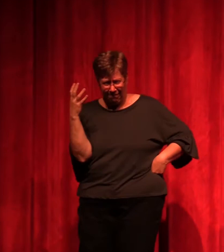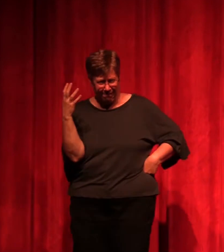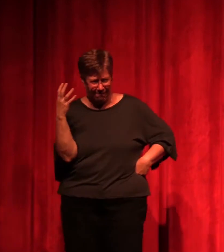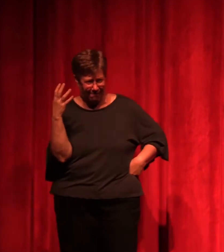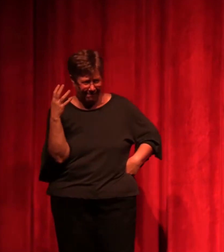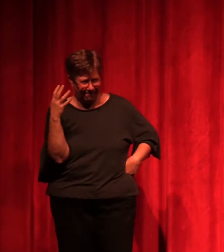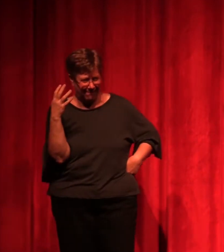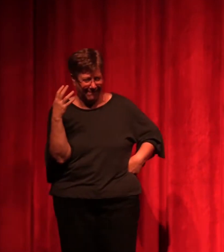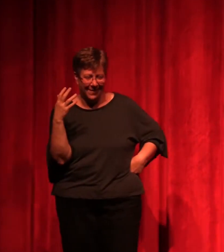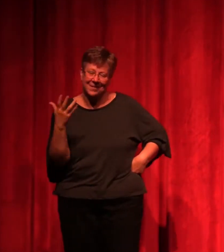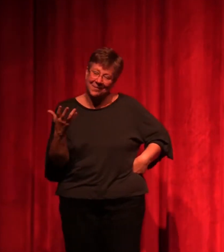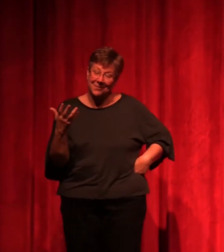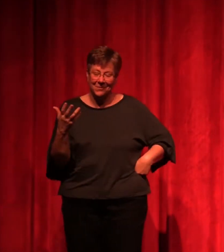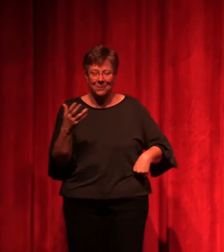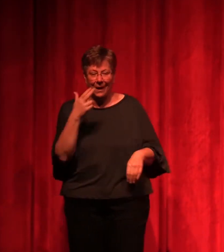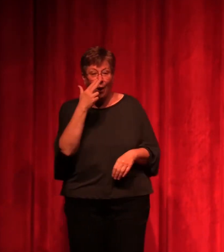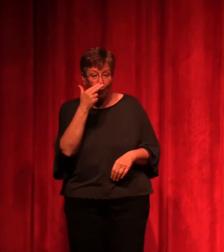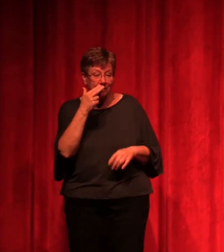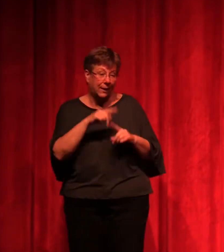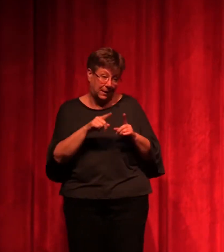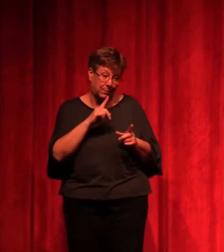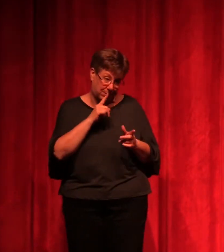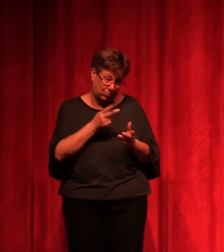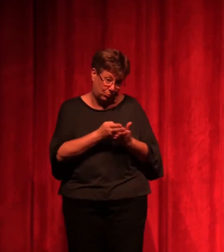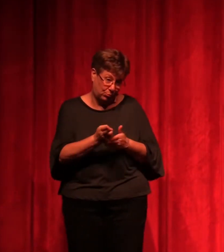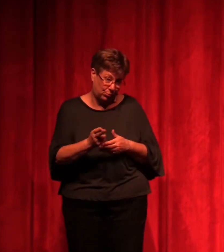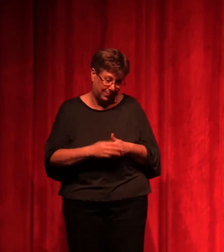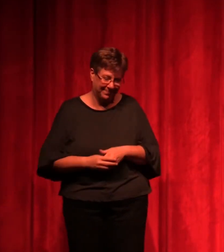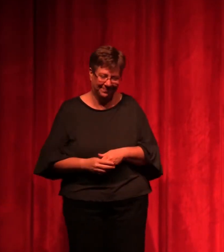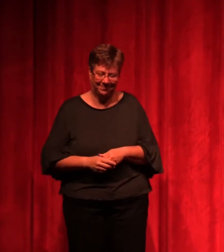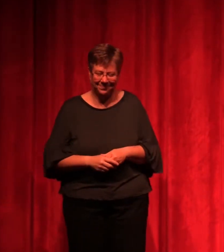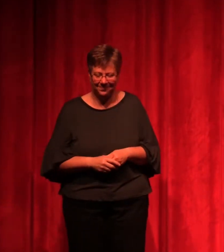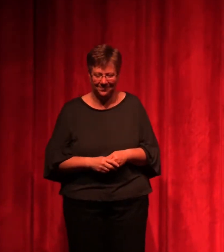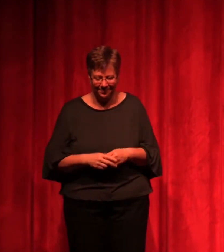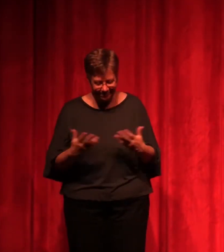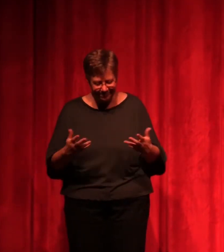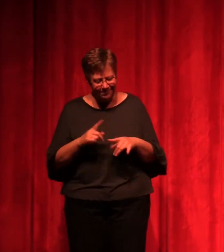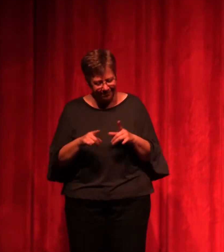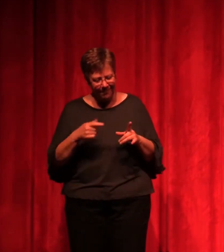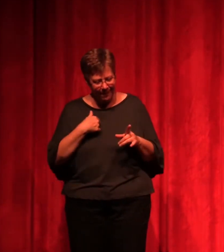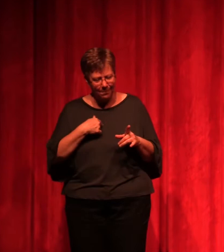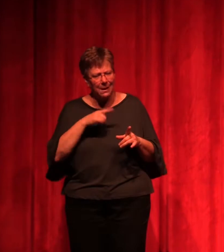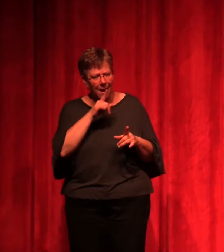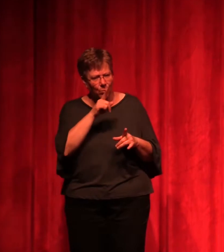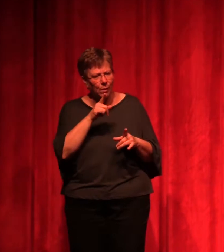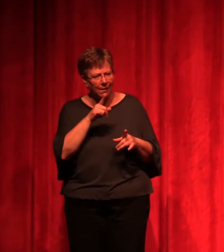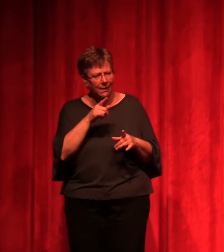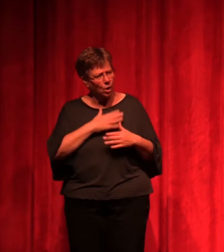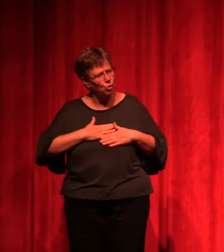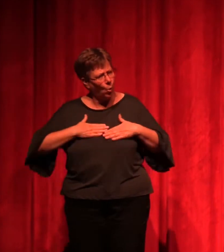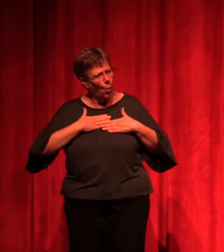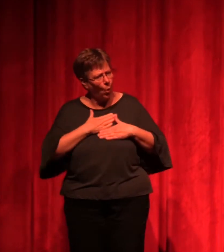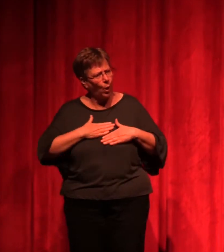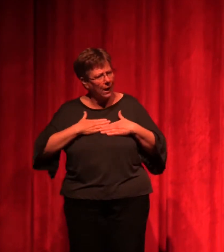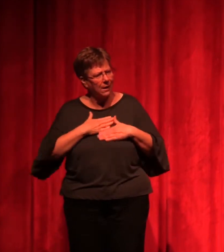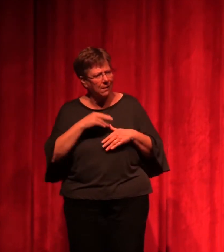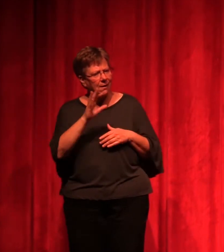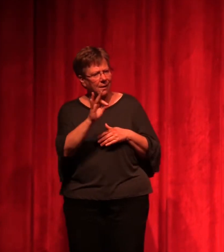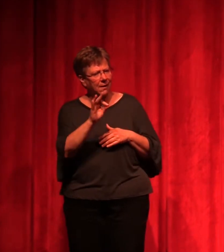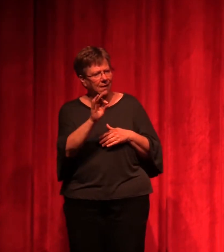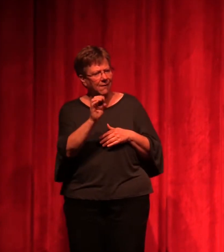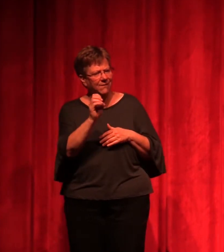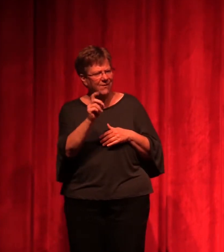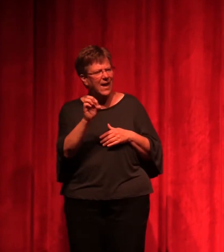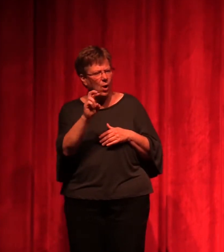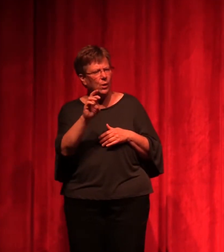Which was funny, but it was also true. But I really enjoyed farrier school. We spent about 2 hours a day